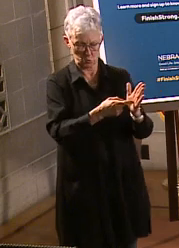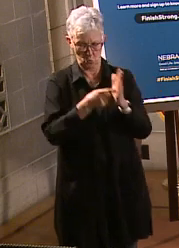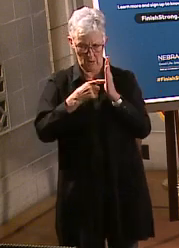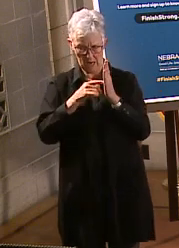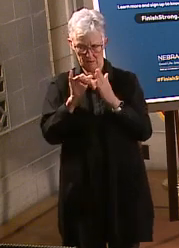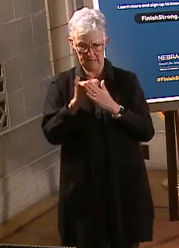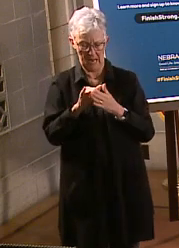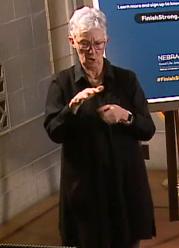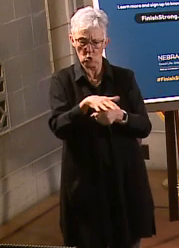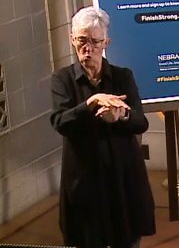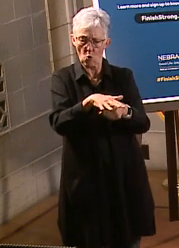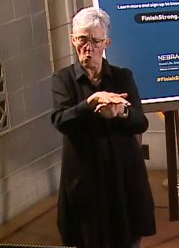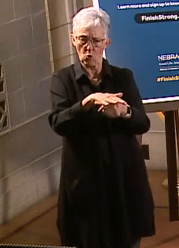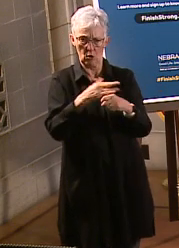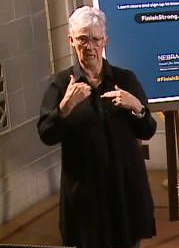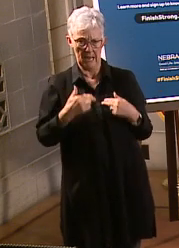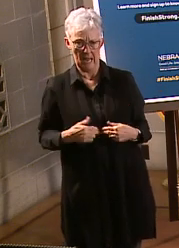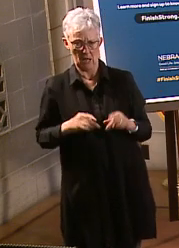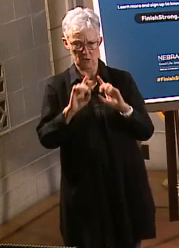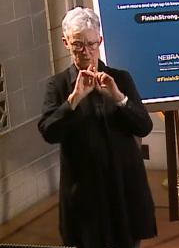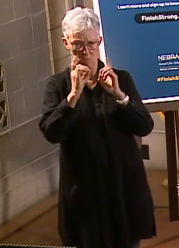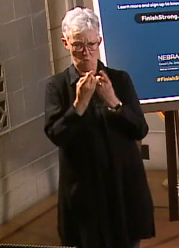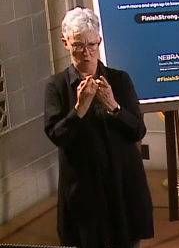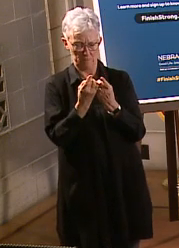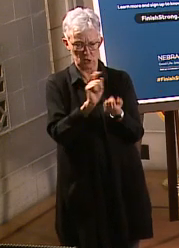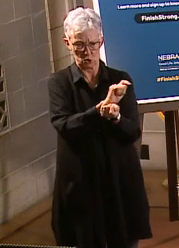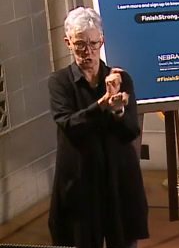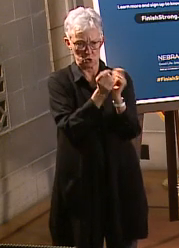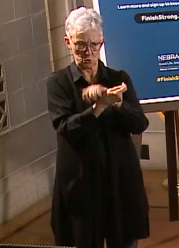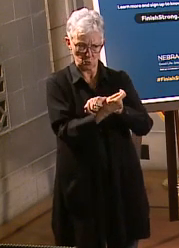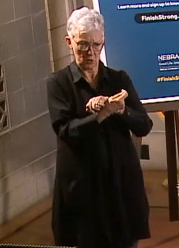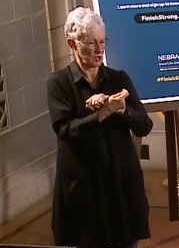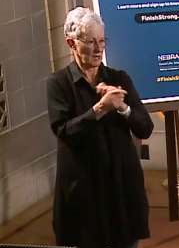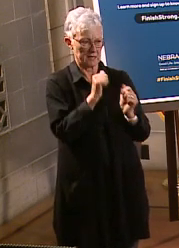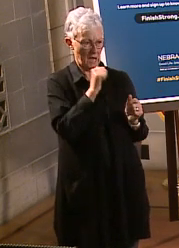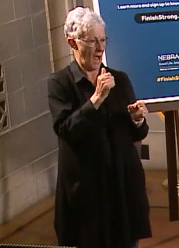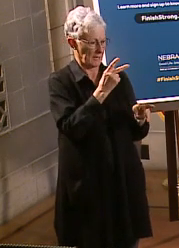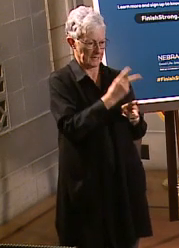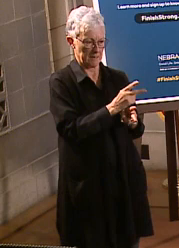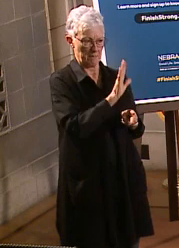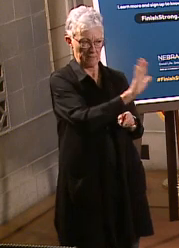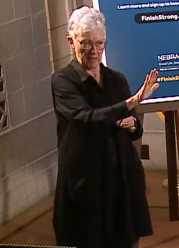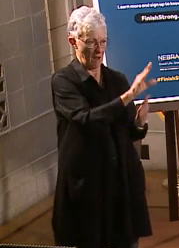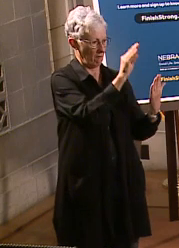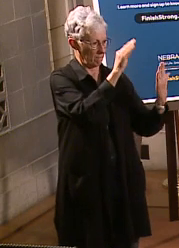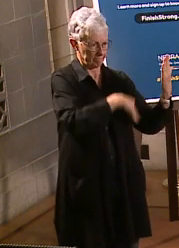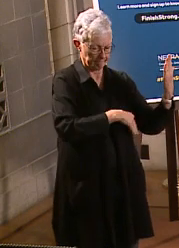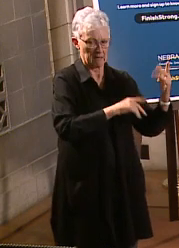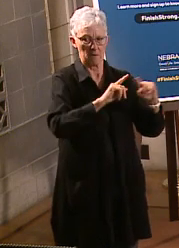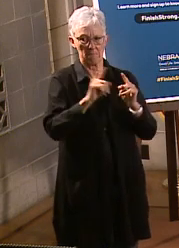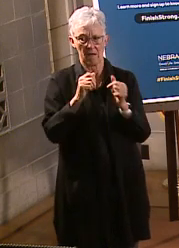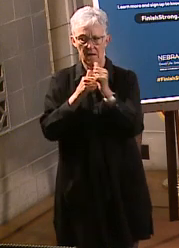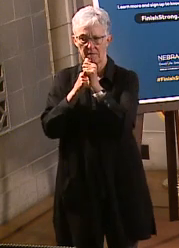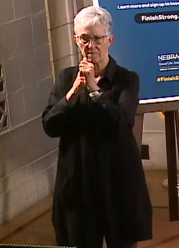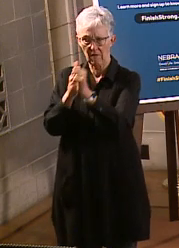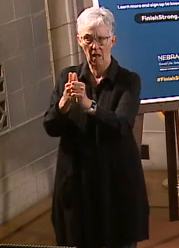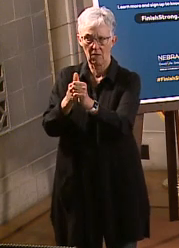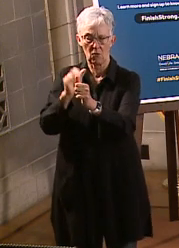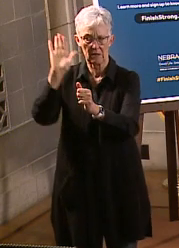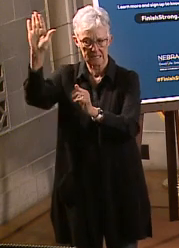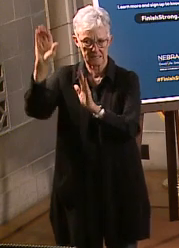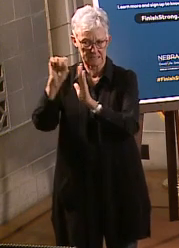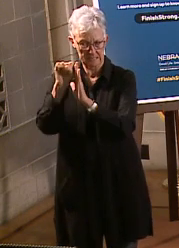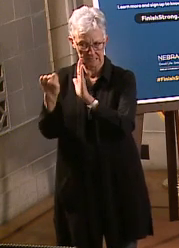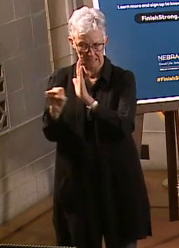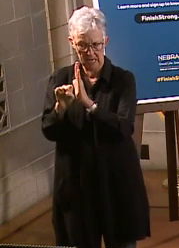registration or at least appointment making and record keeping to the state's vaccination website as of April 1st. Is that correct? Is there